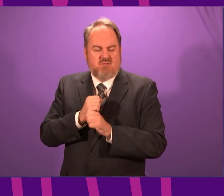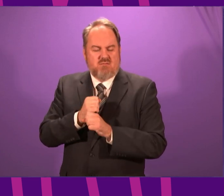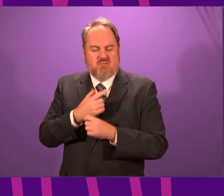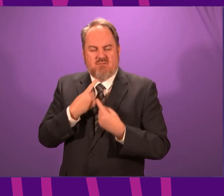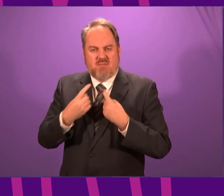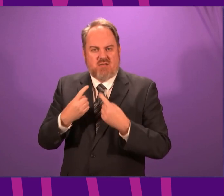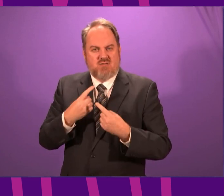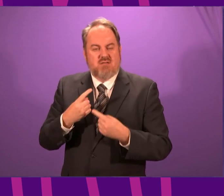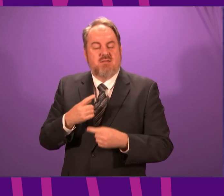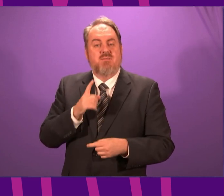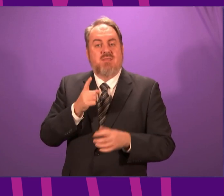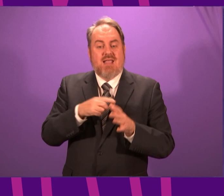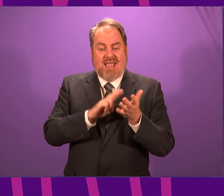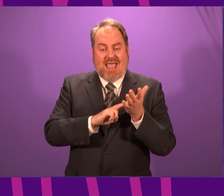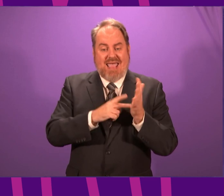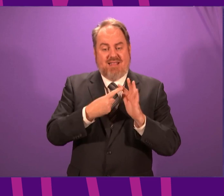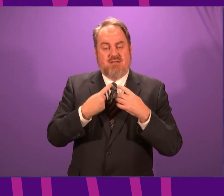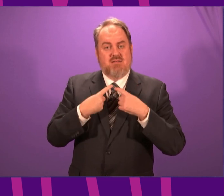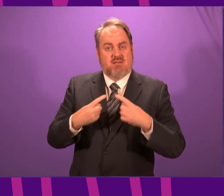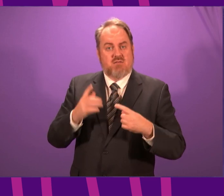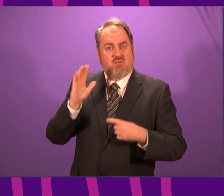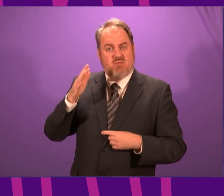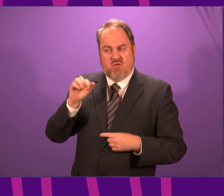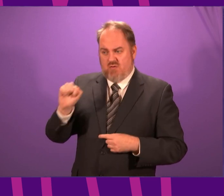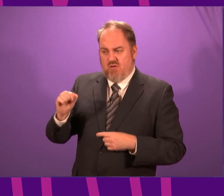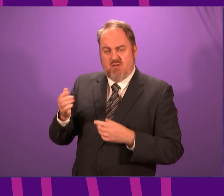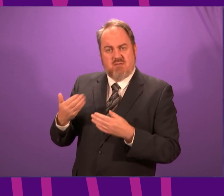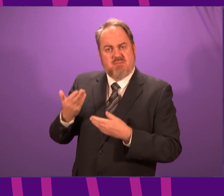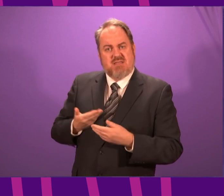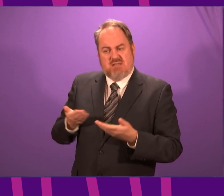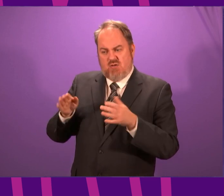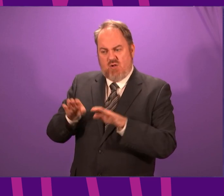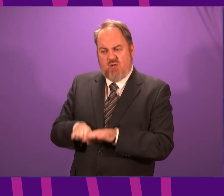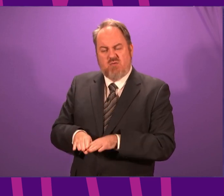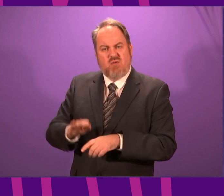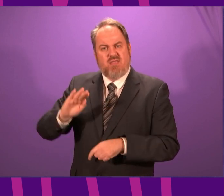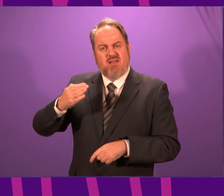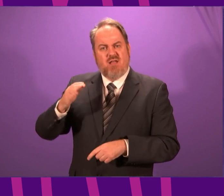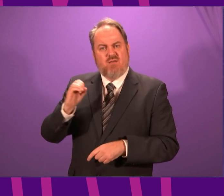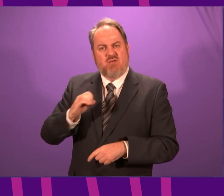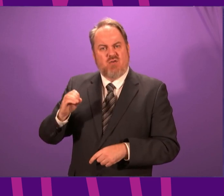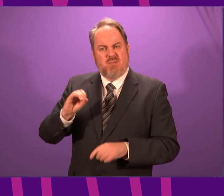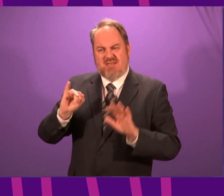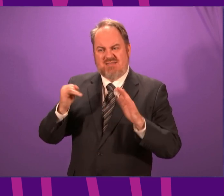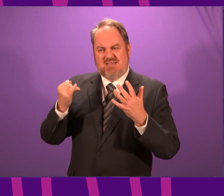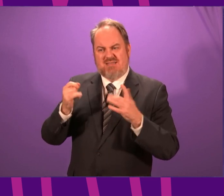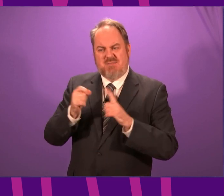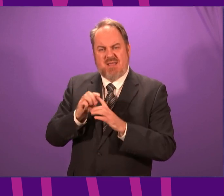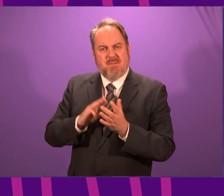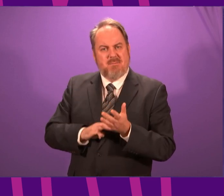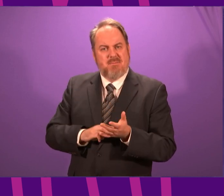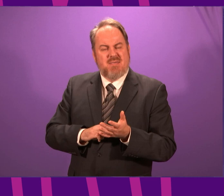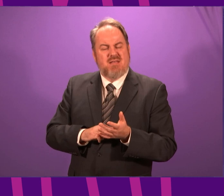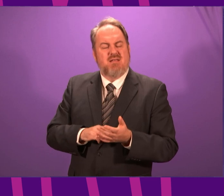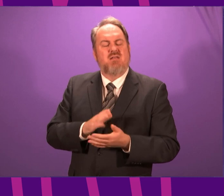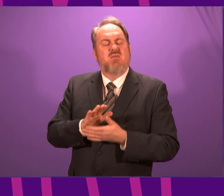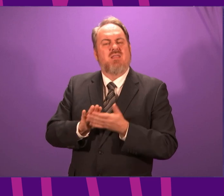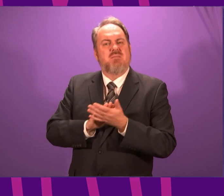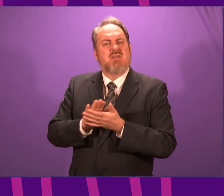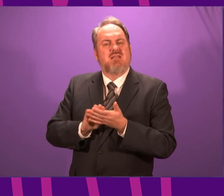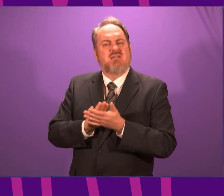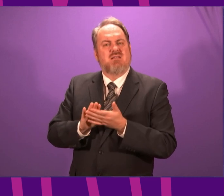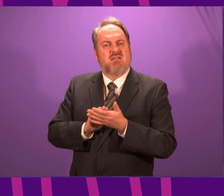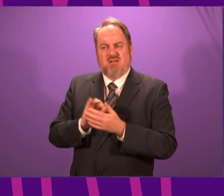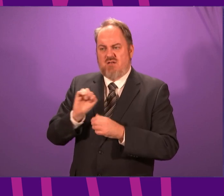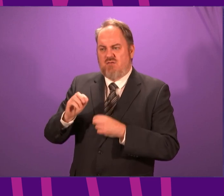restaurants, both of which were forced to close on the 9th of October at 6 p.m. Of the 70 staff across both